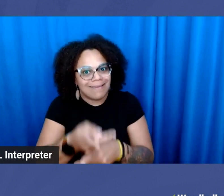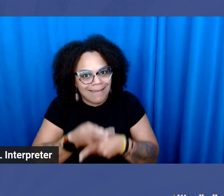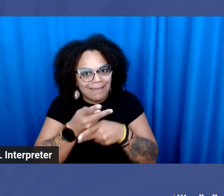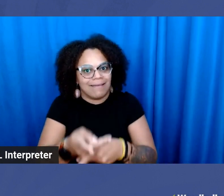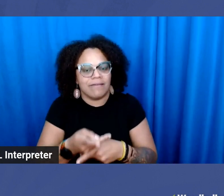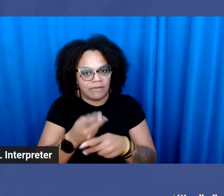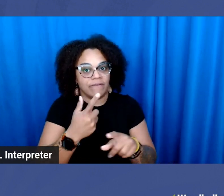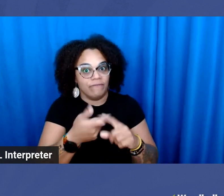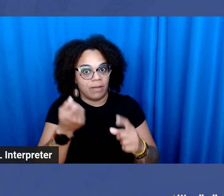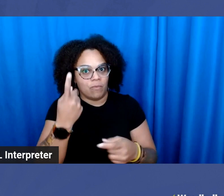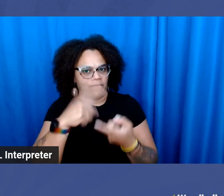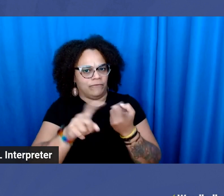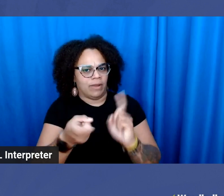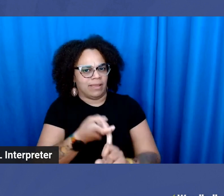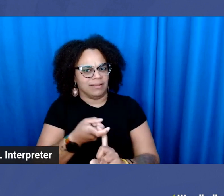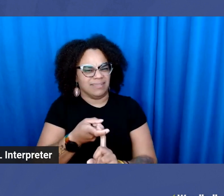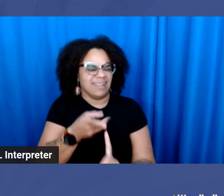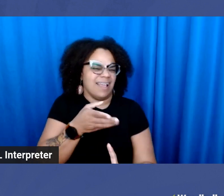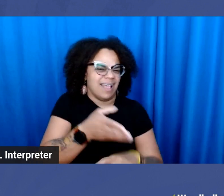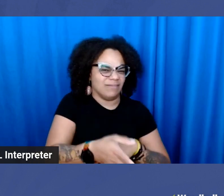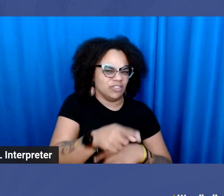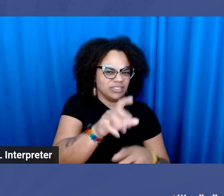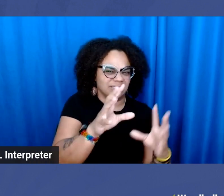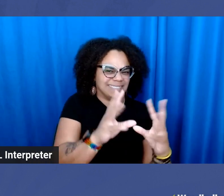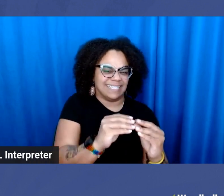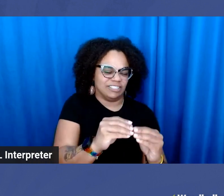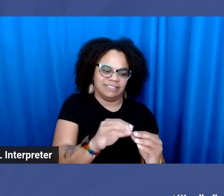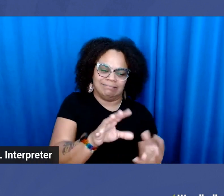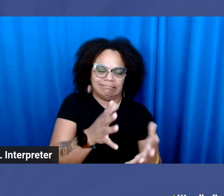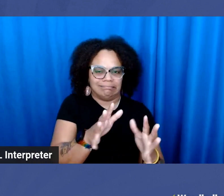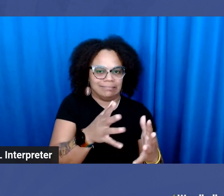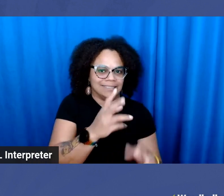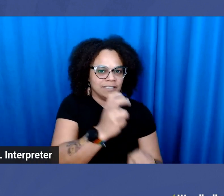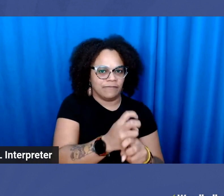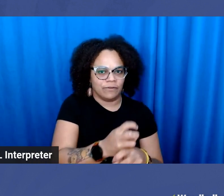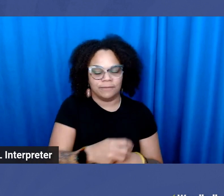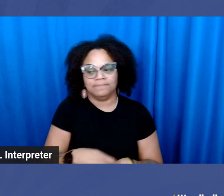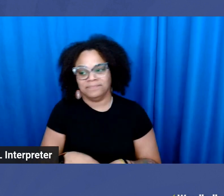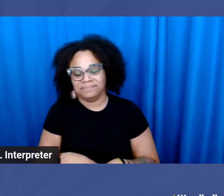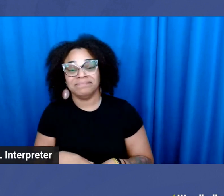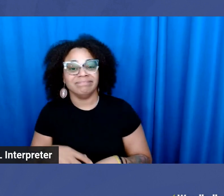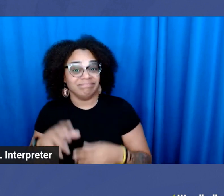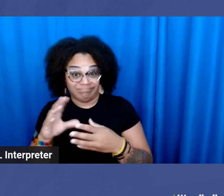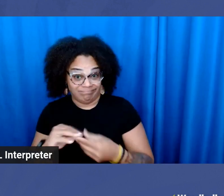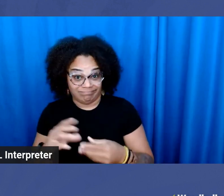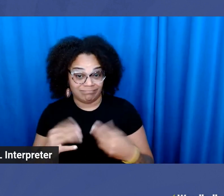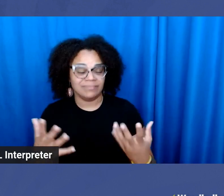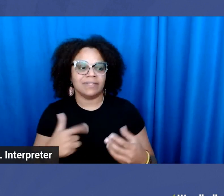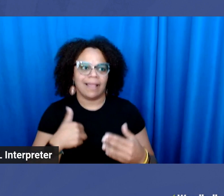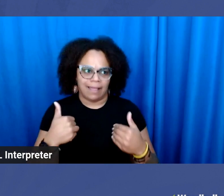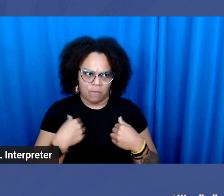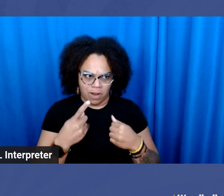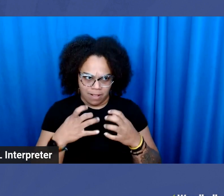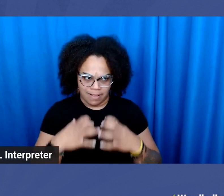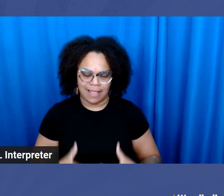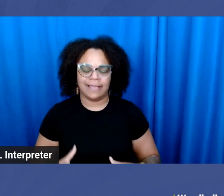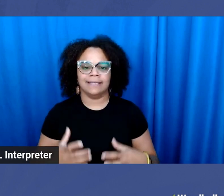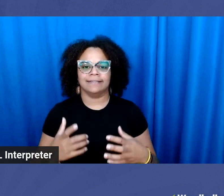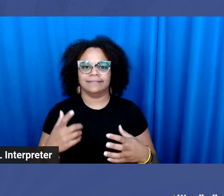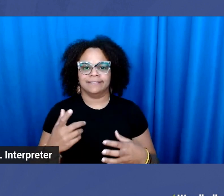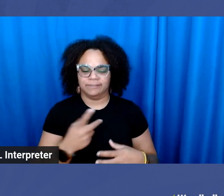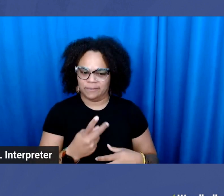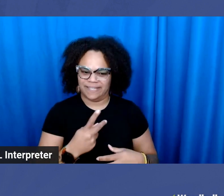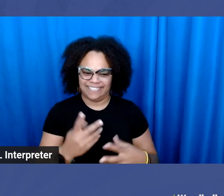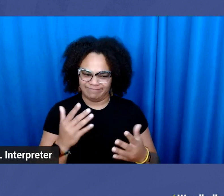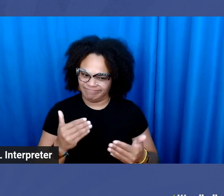difficult session. "I had a client and I went further than I wanted to go with this person. And I knew going into the room